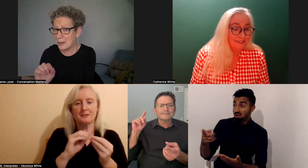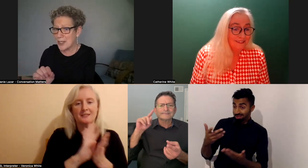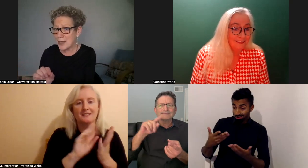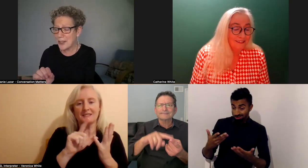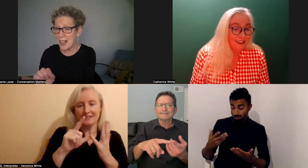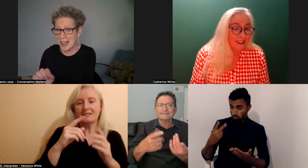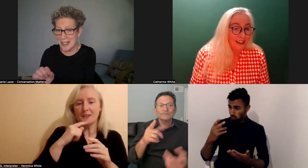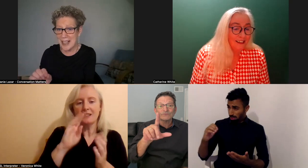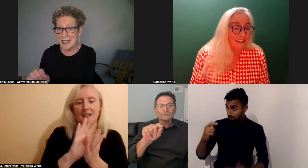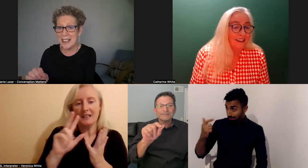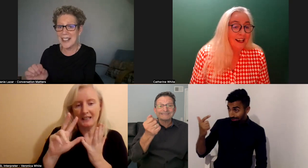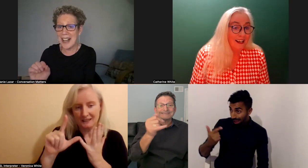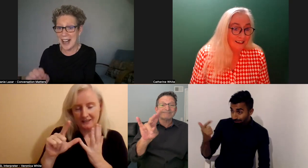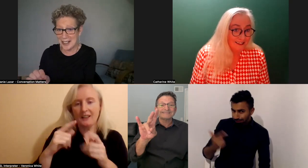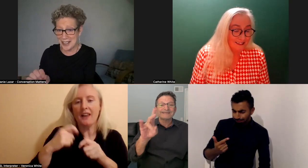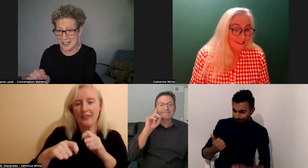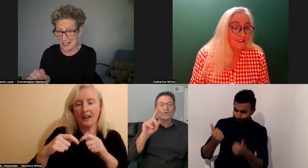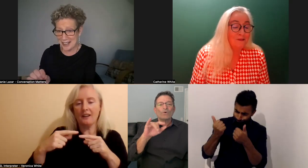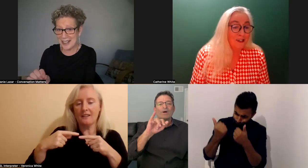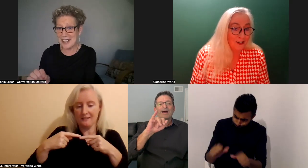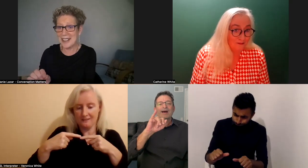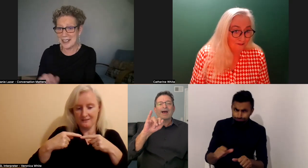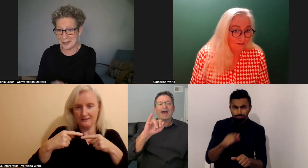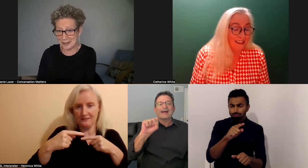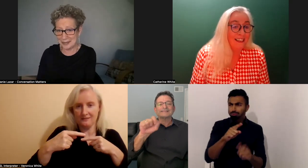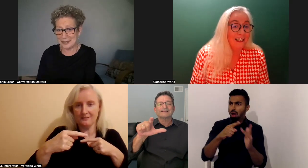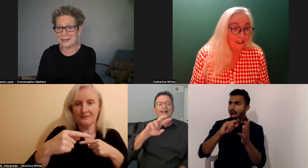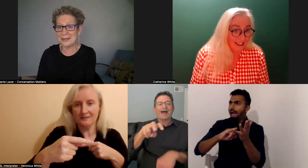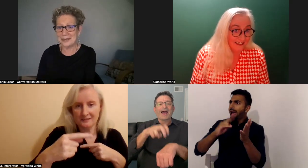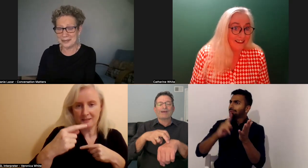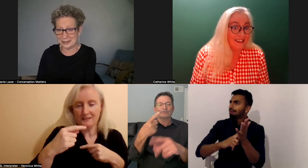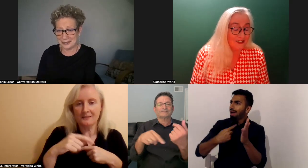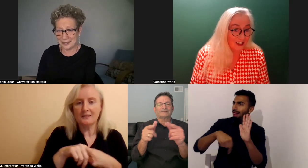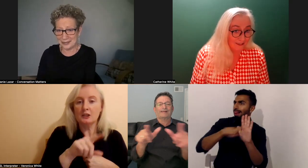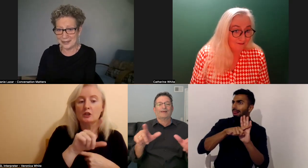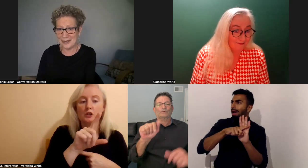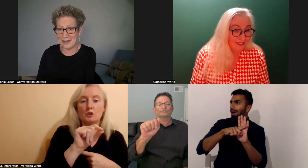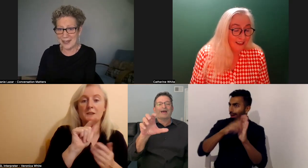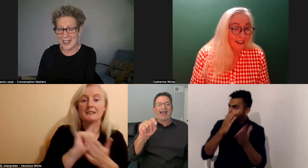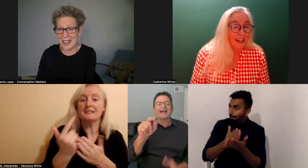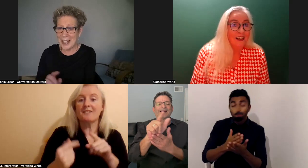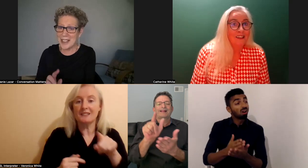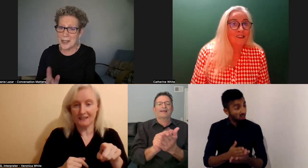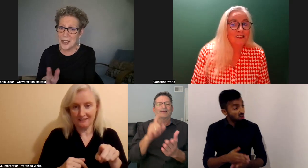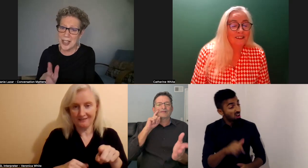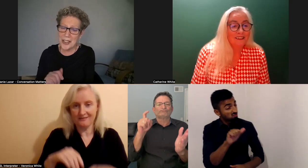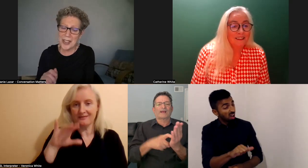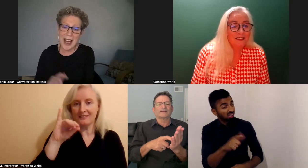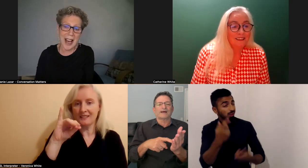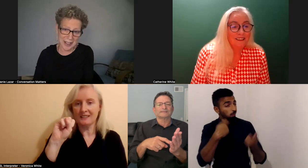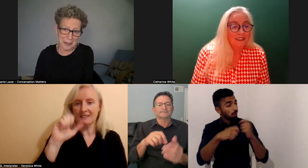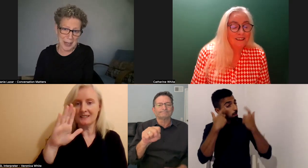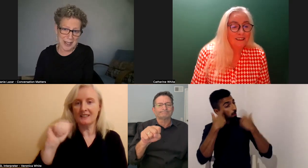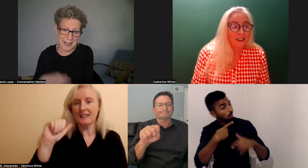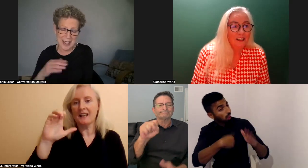2017, was it, for the ISL Act? To become legally recognized, yeah. And so just touch on